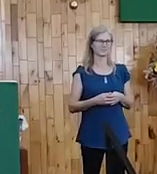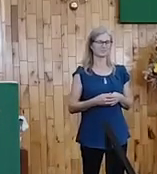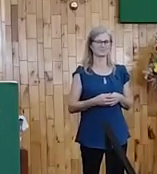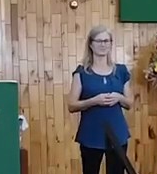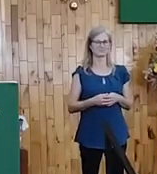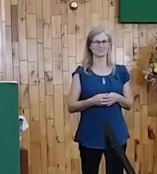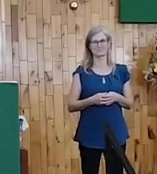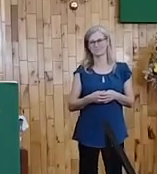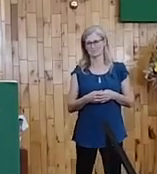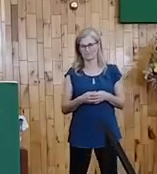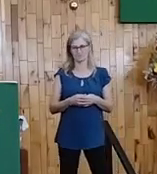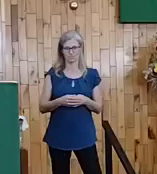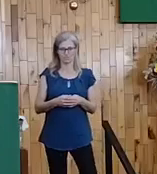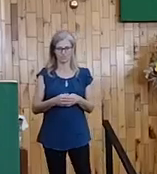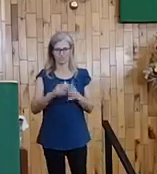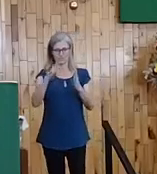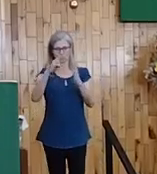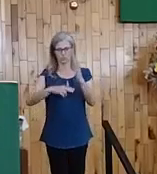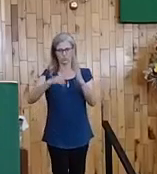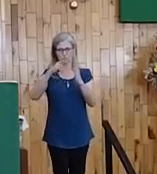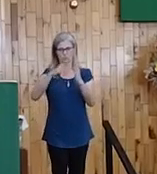A reading from the book of Deuteronomy.